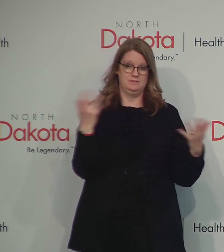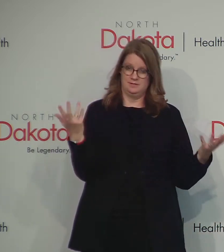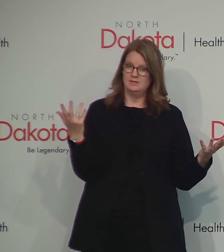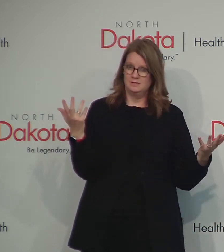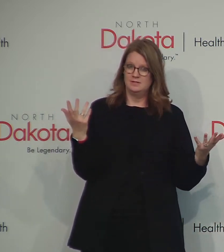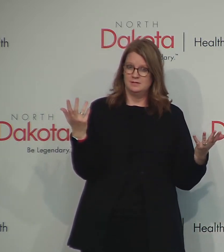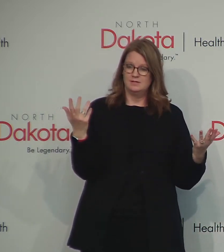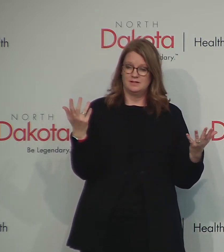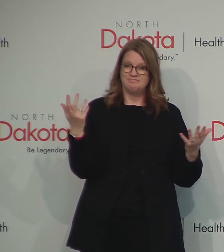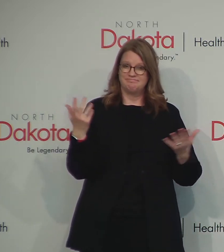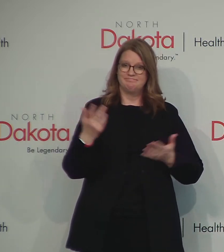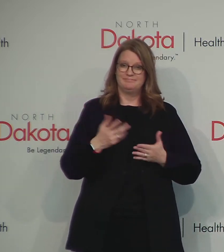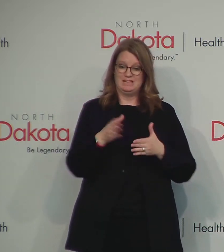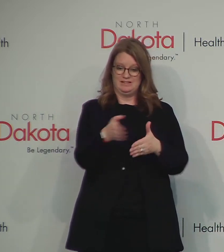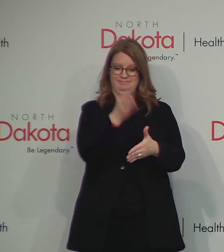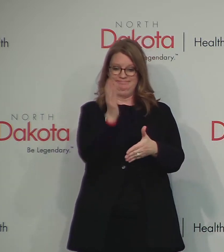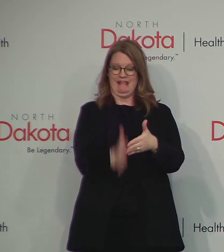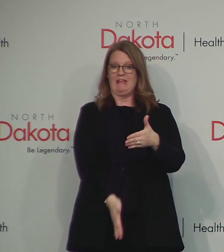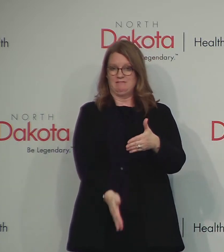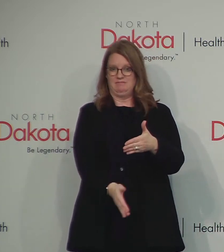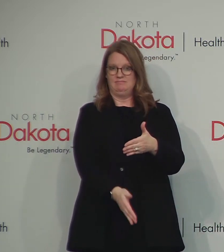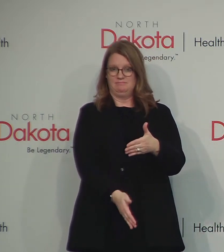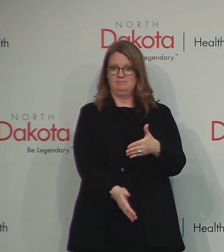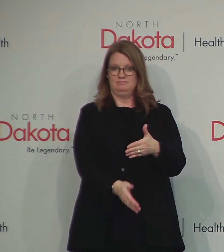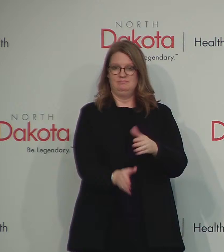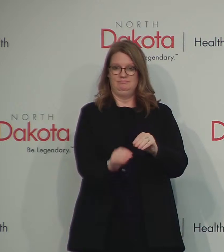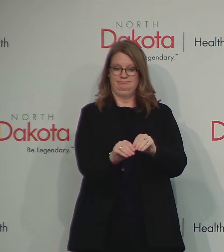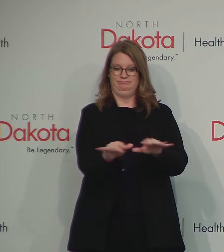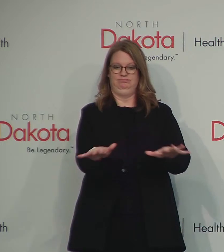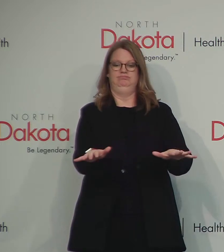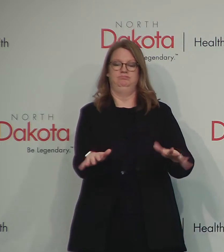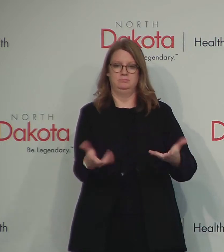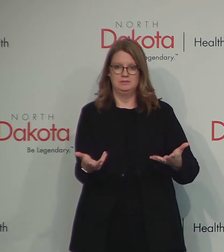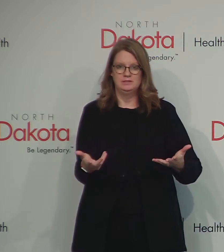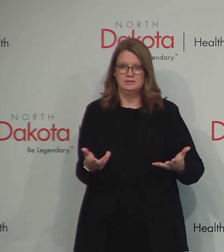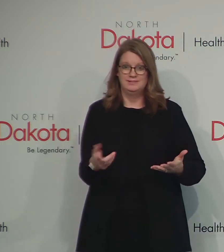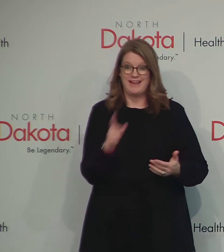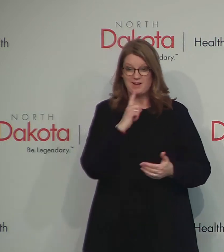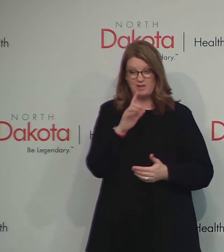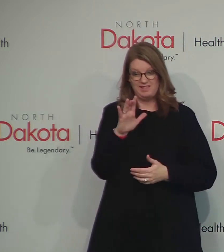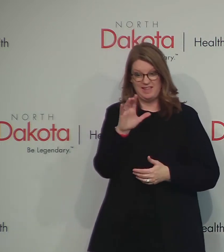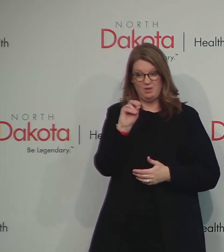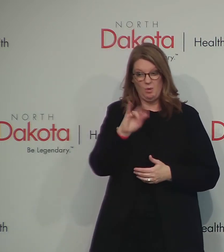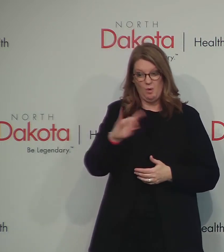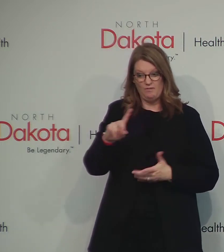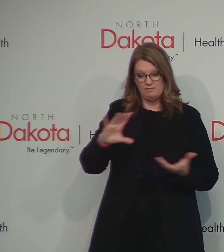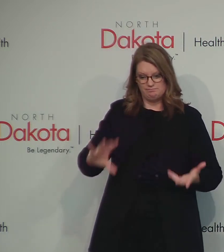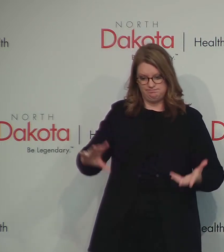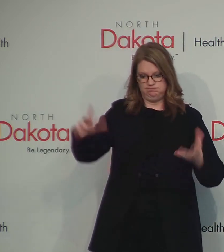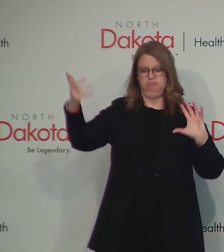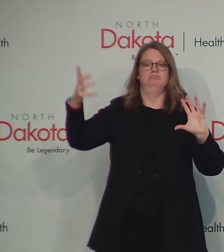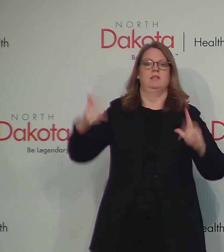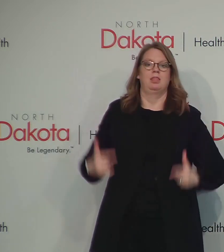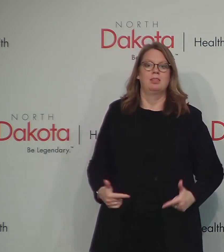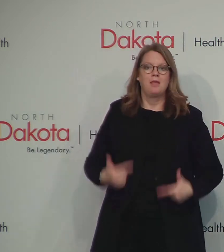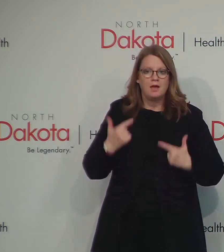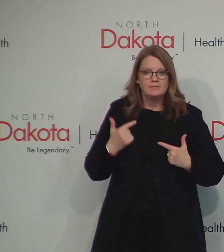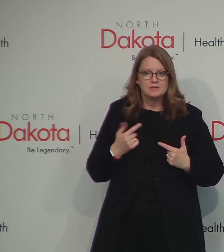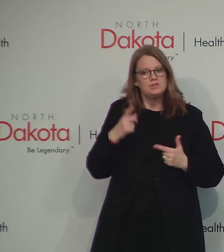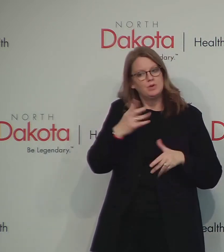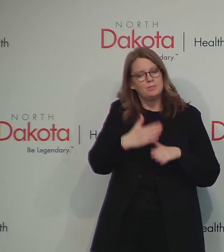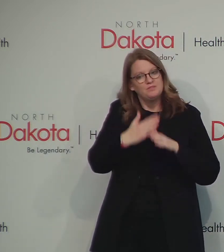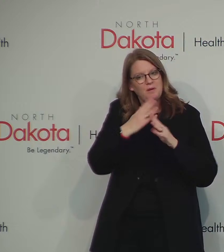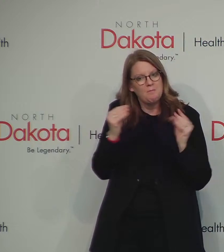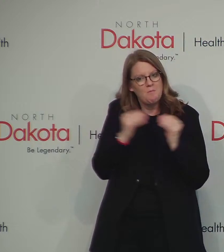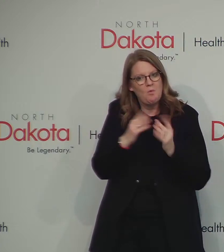that the COVID pandemic has had, to our disrupting our lives and our economy. You can help prevent more illness